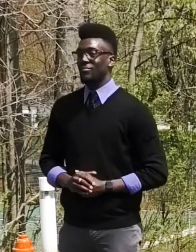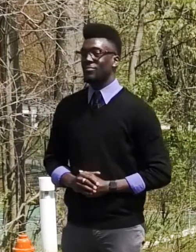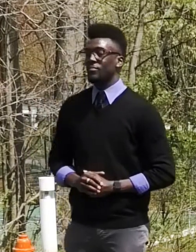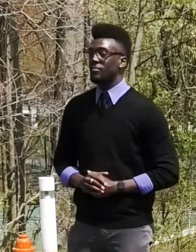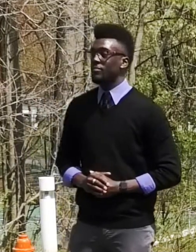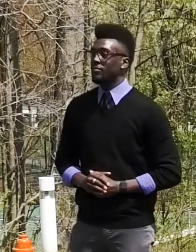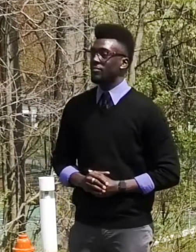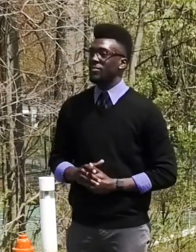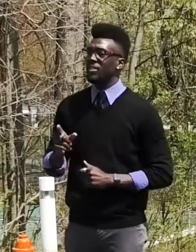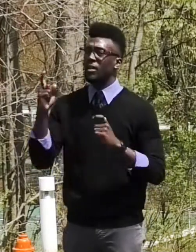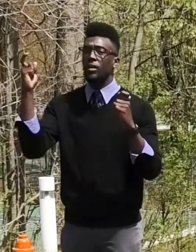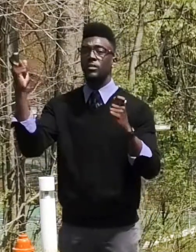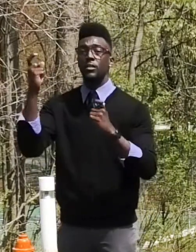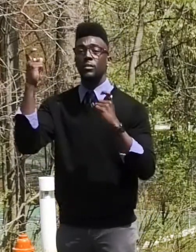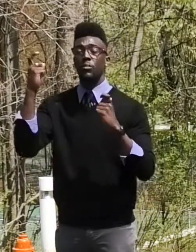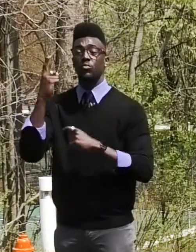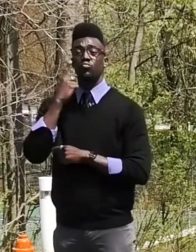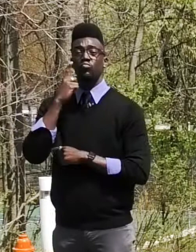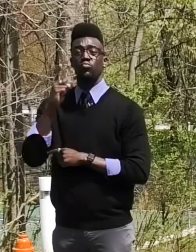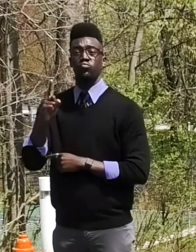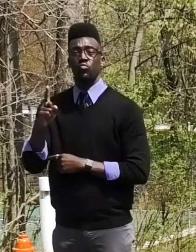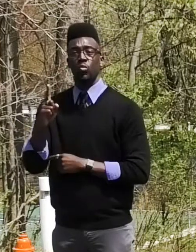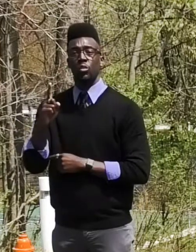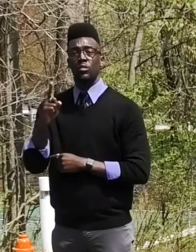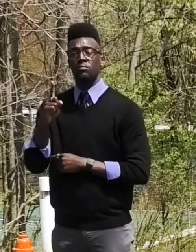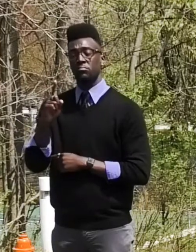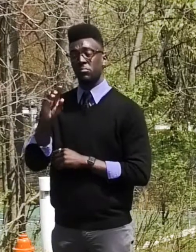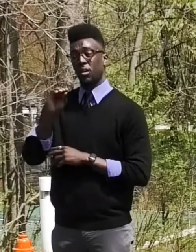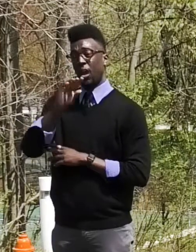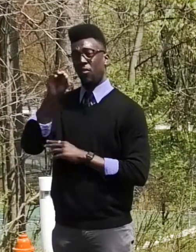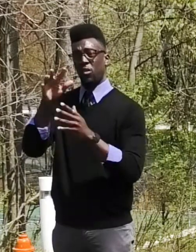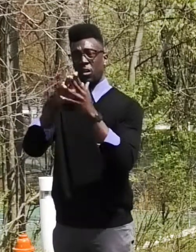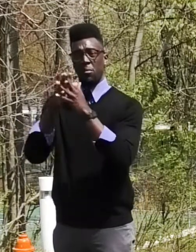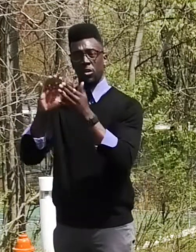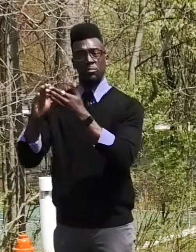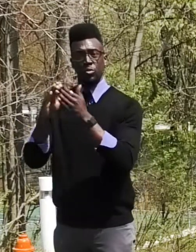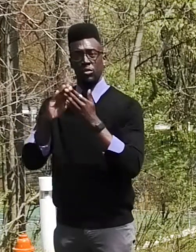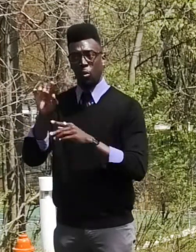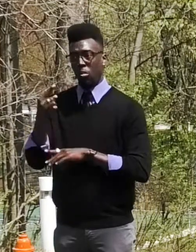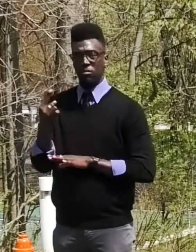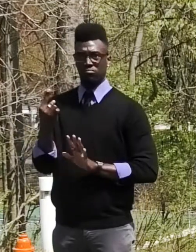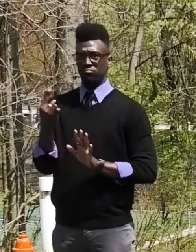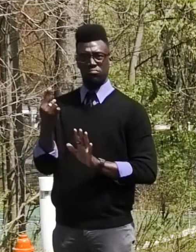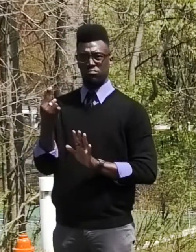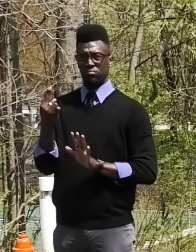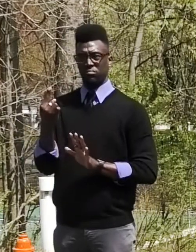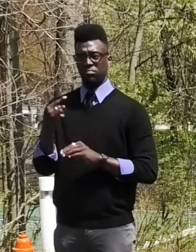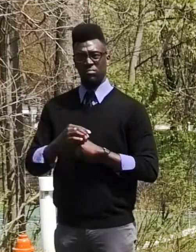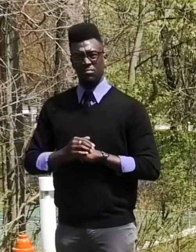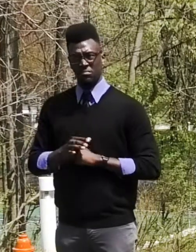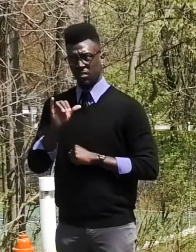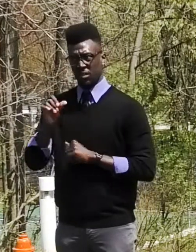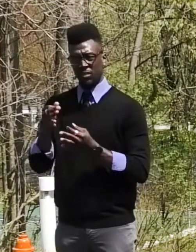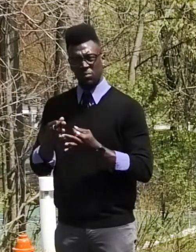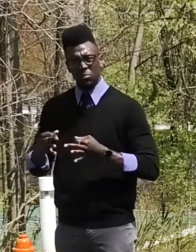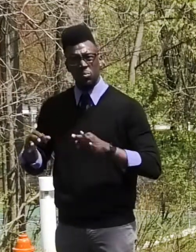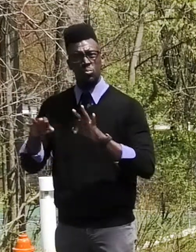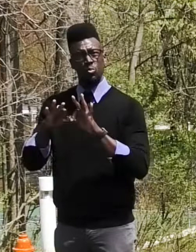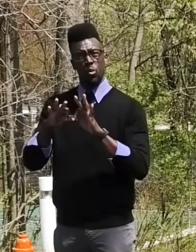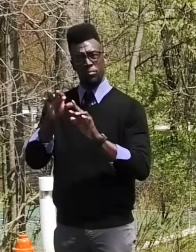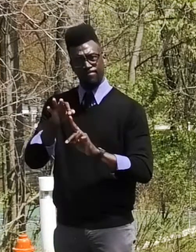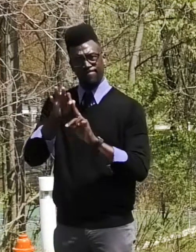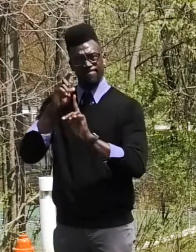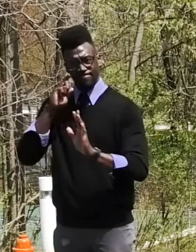This celebration is not just for our African American community, and that's an important distinction that I